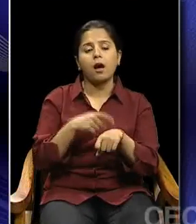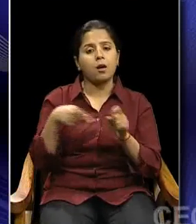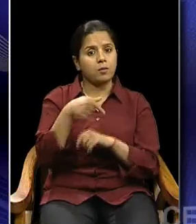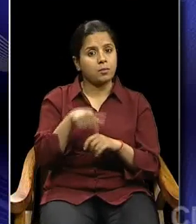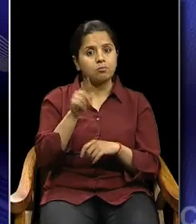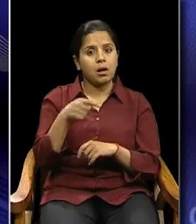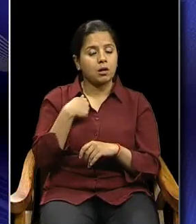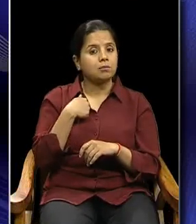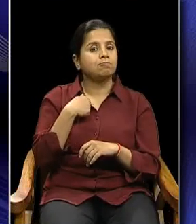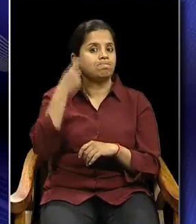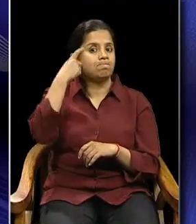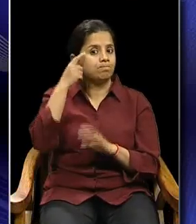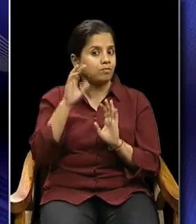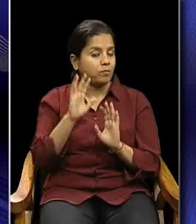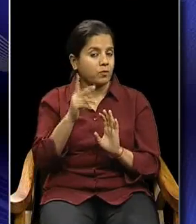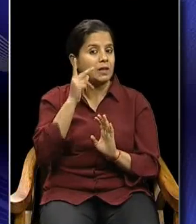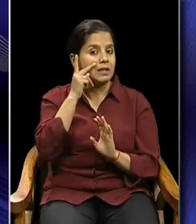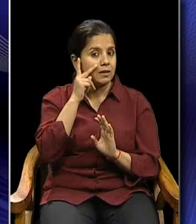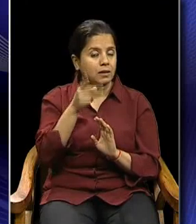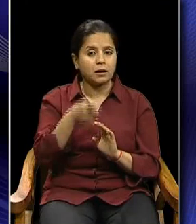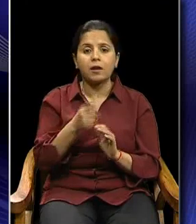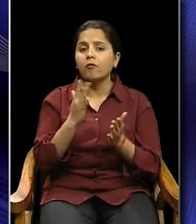to realize that these